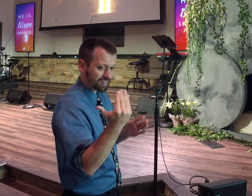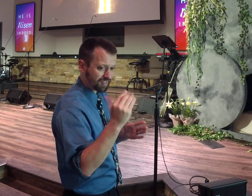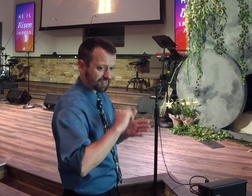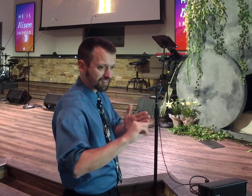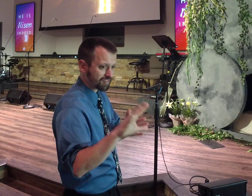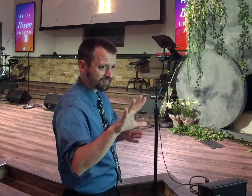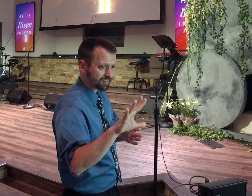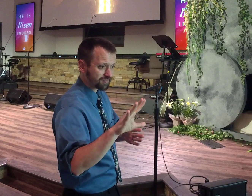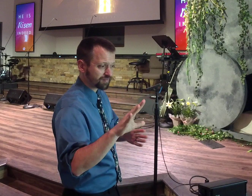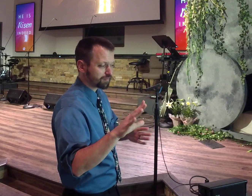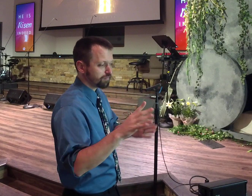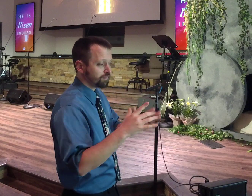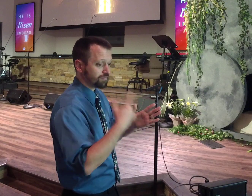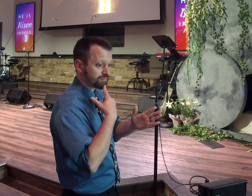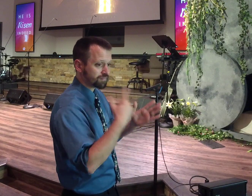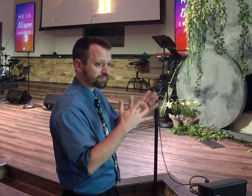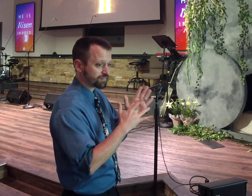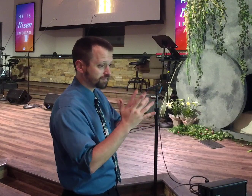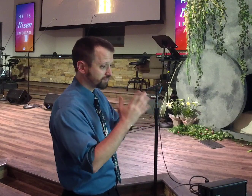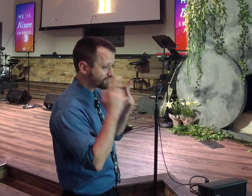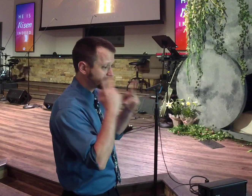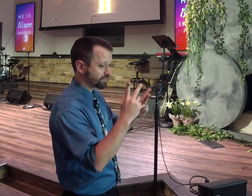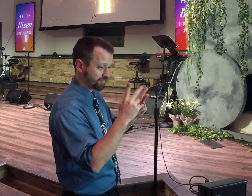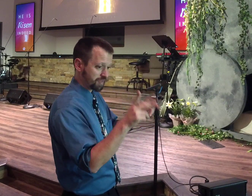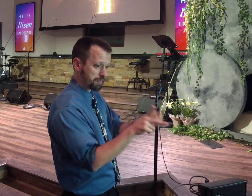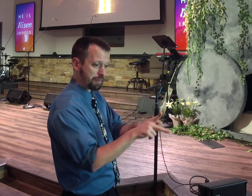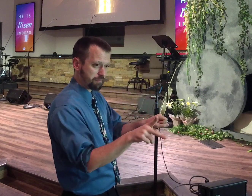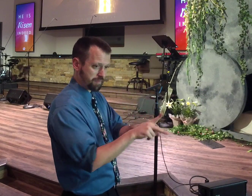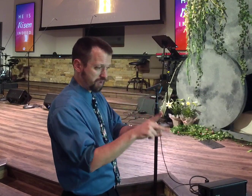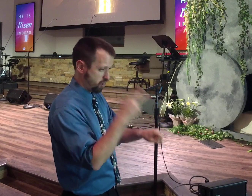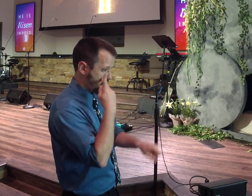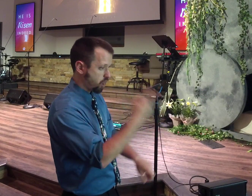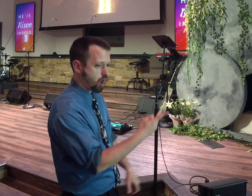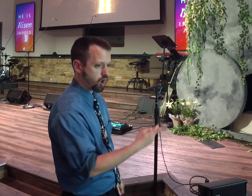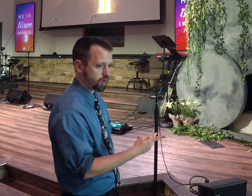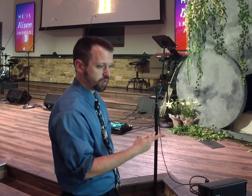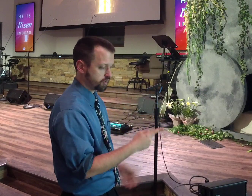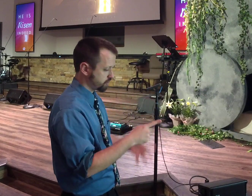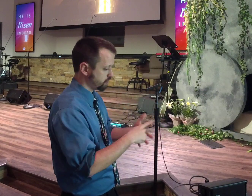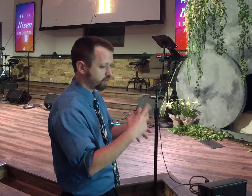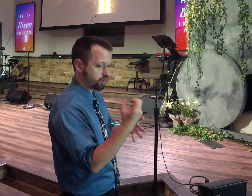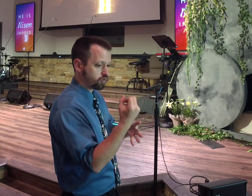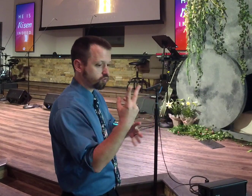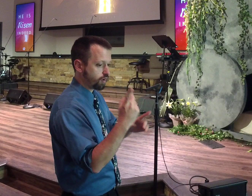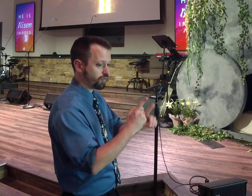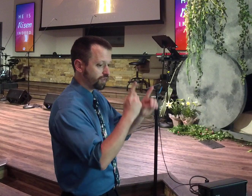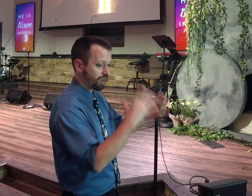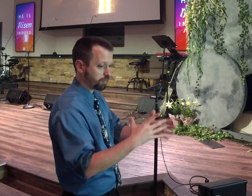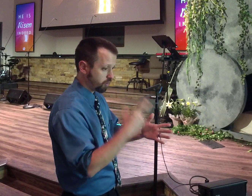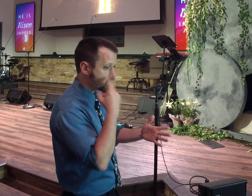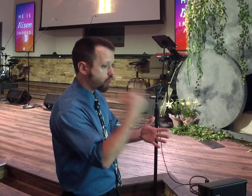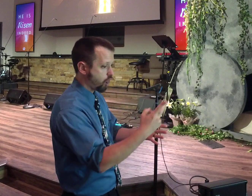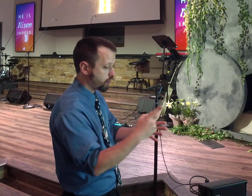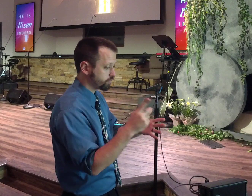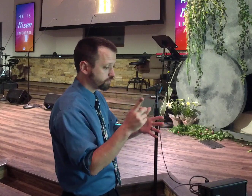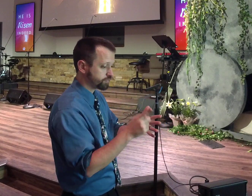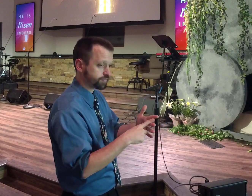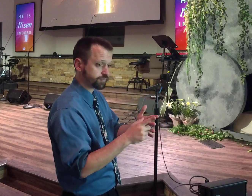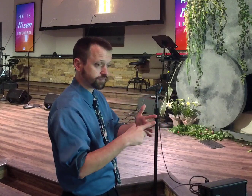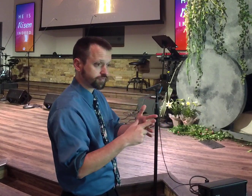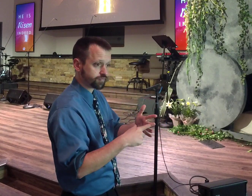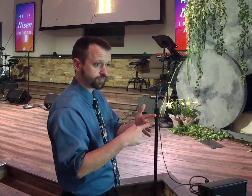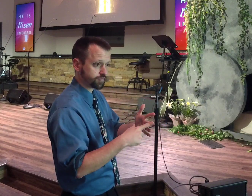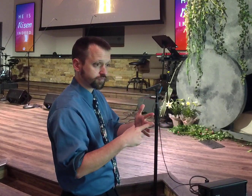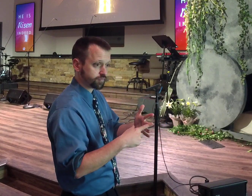Jesus was seen by Cephas, that's Peter, and then by the 12. Then he was